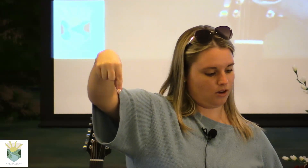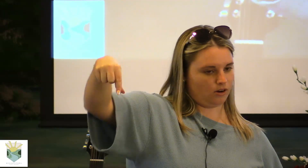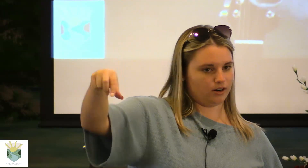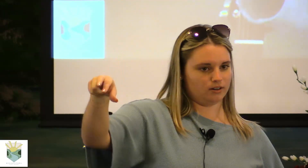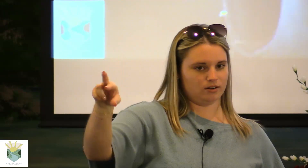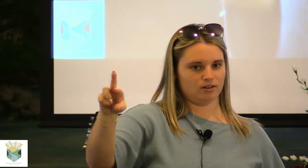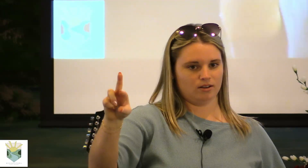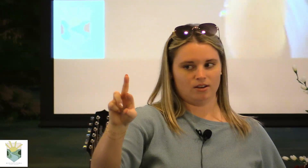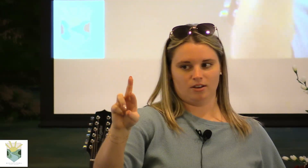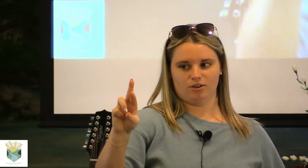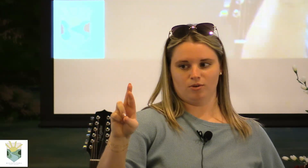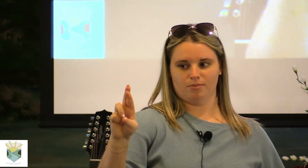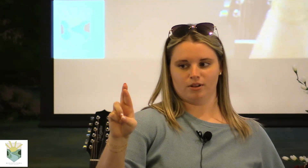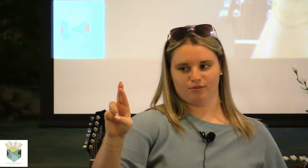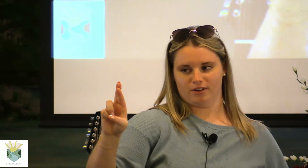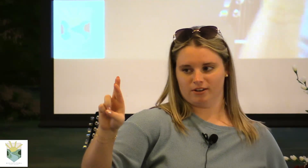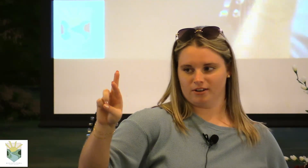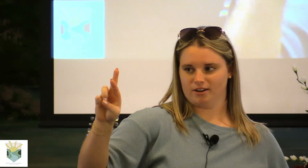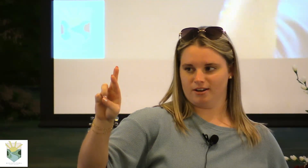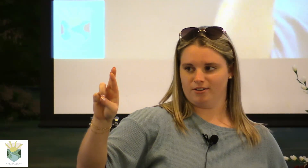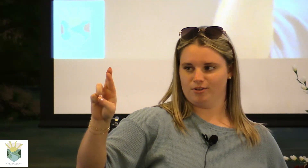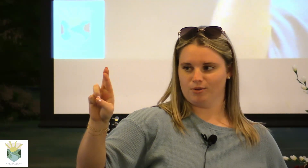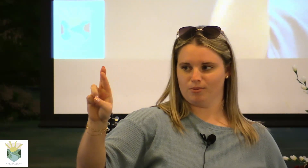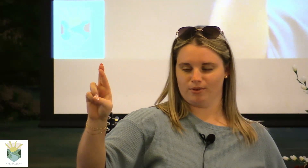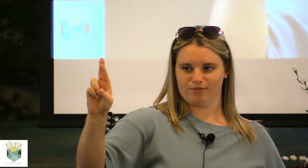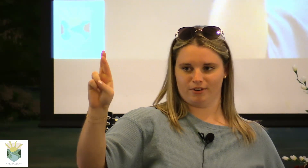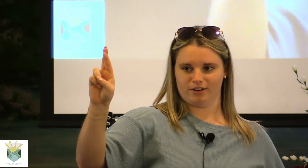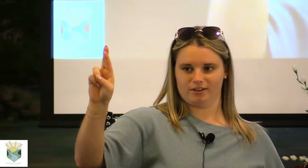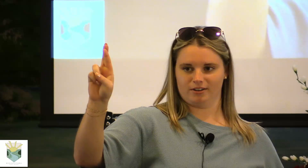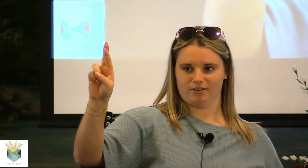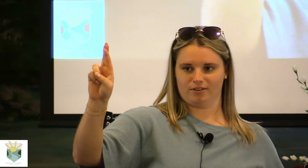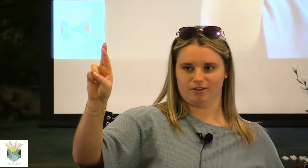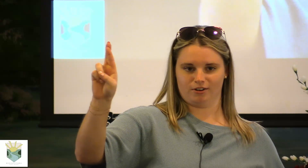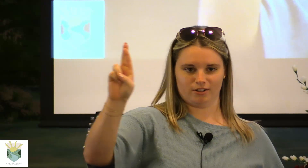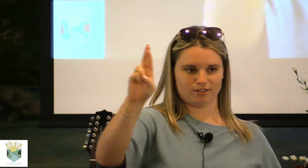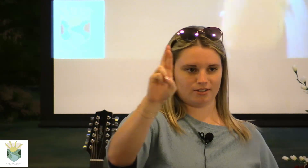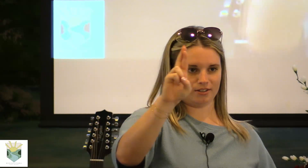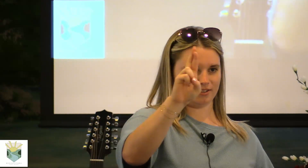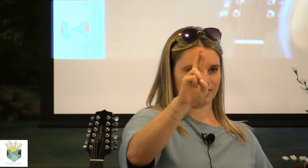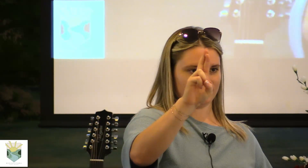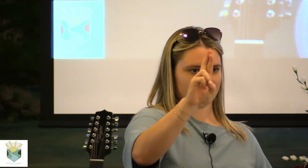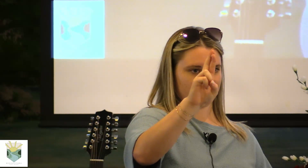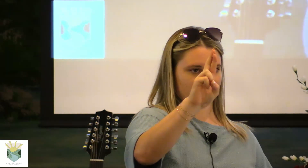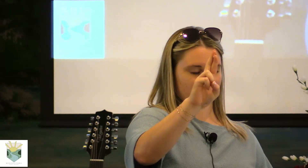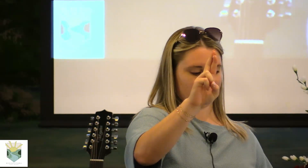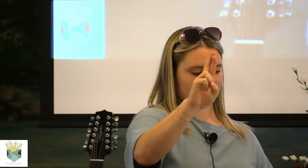R, your middle finger and your pointer finger are crossed.